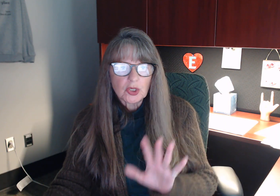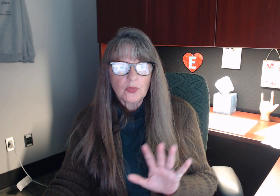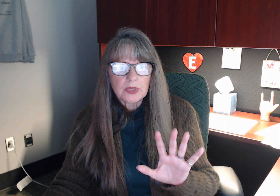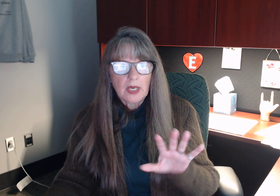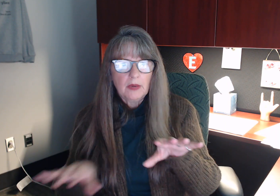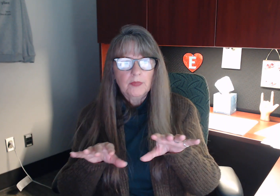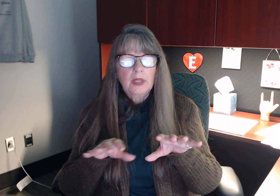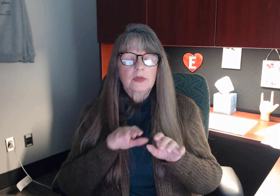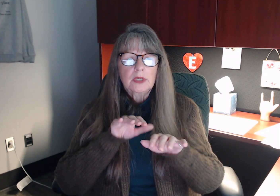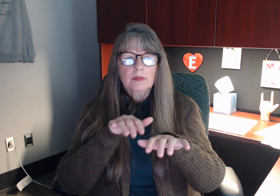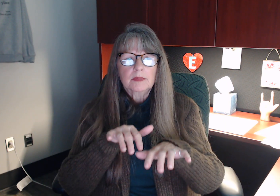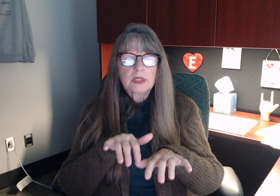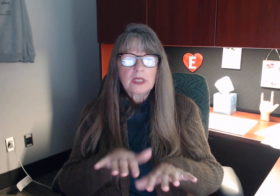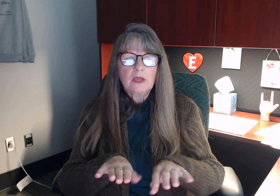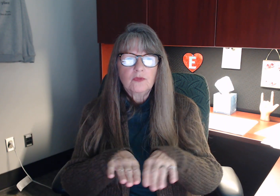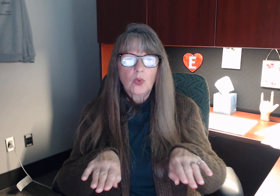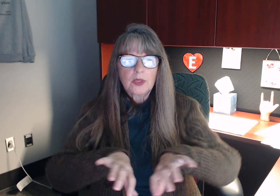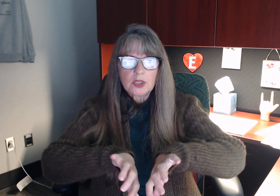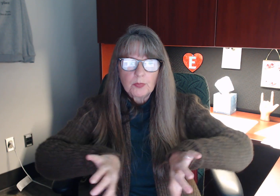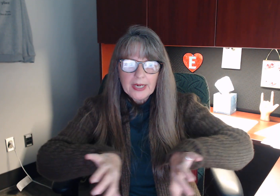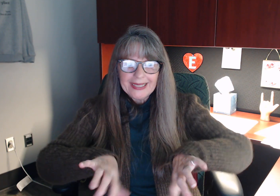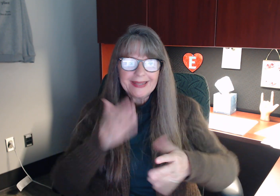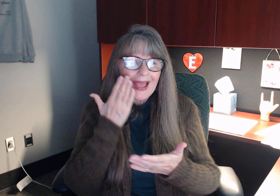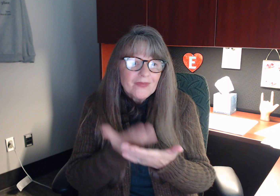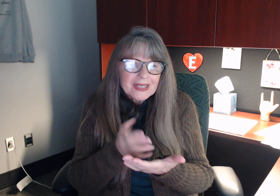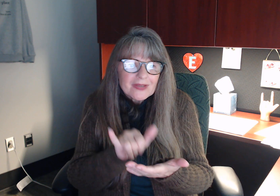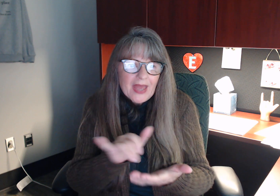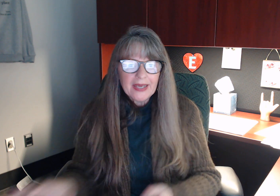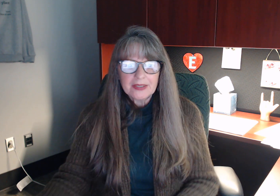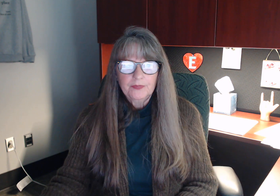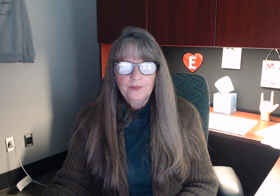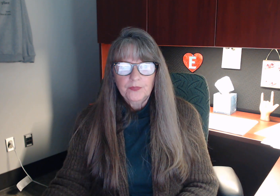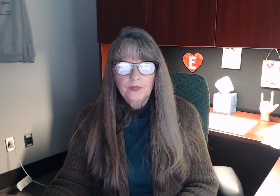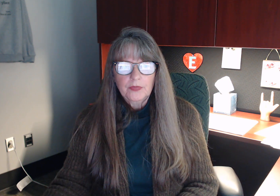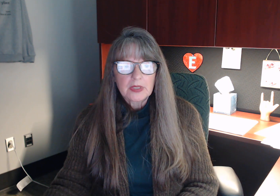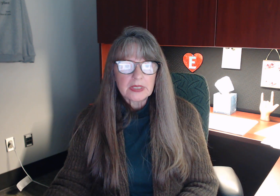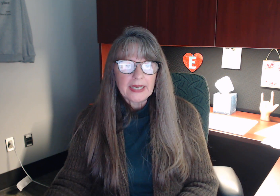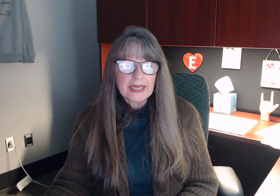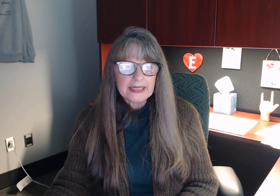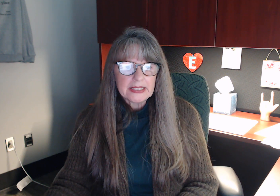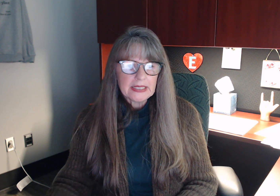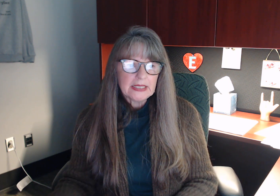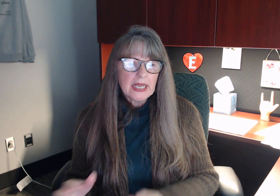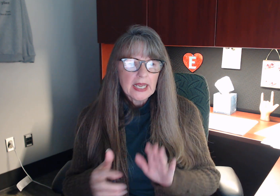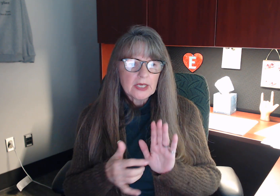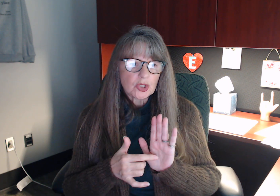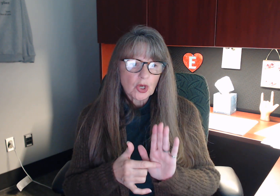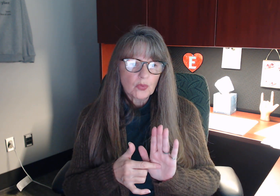shows some sea floor spreading, the evidence of that. Slide 19, it shows